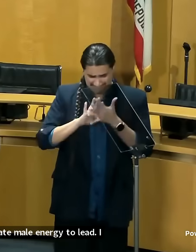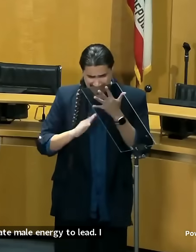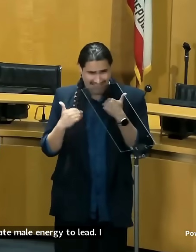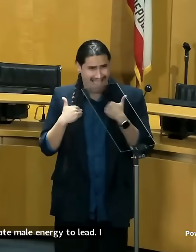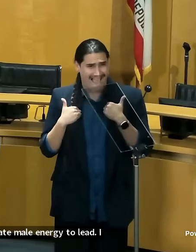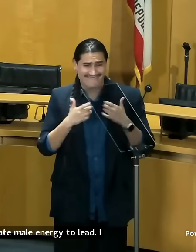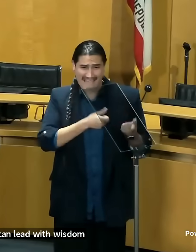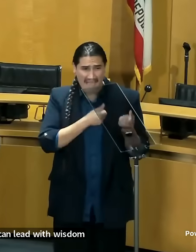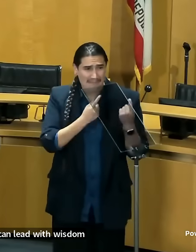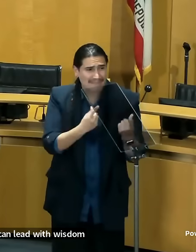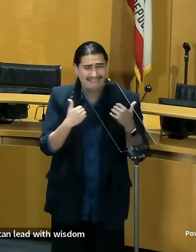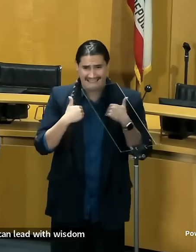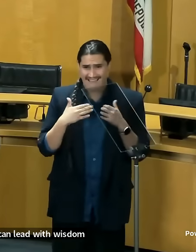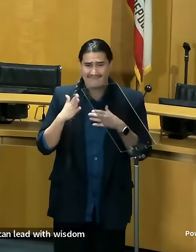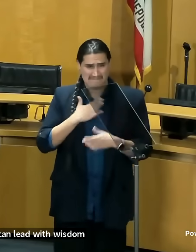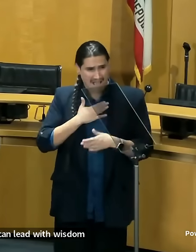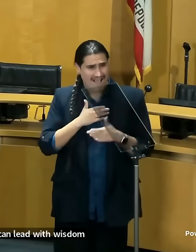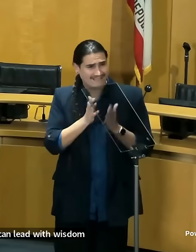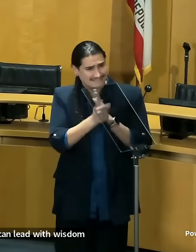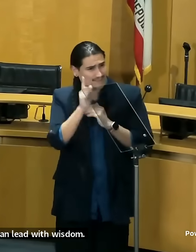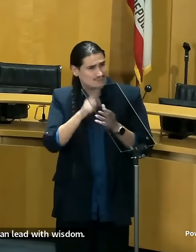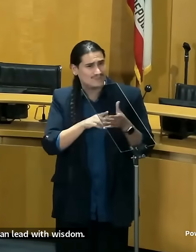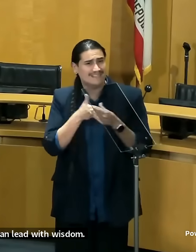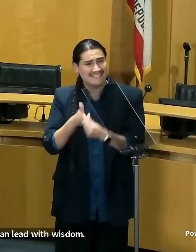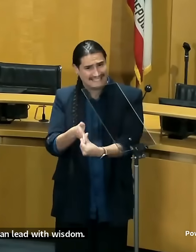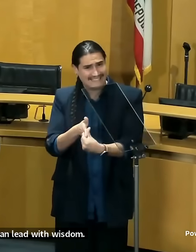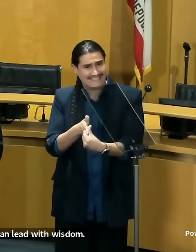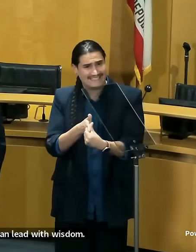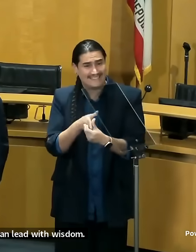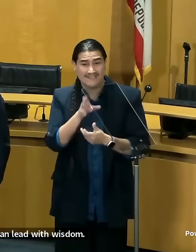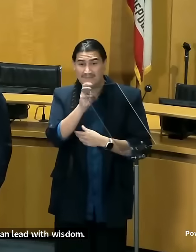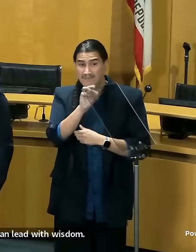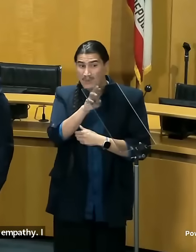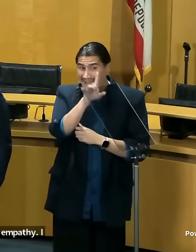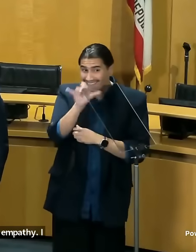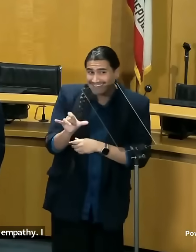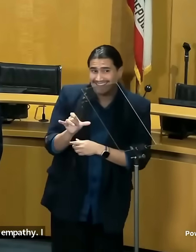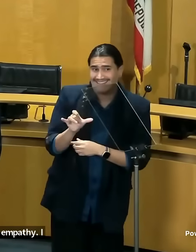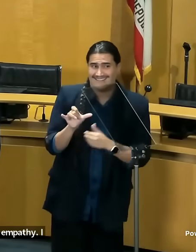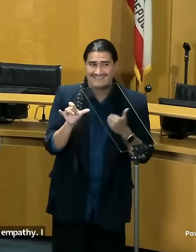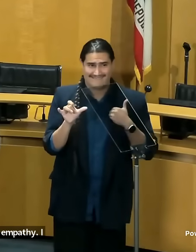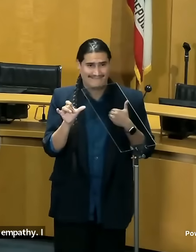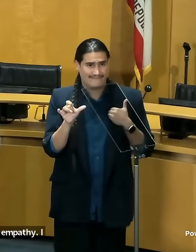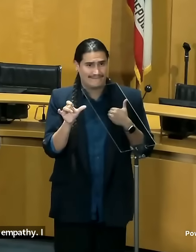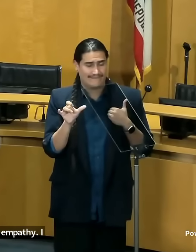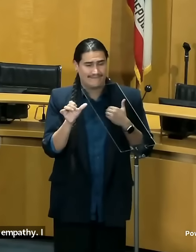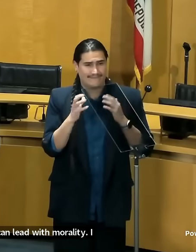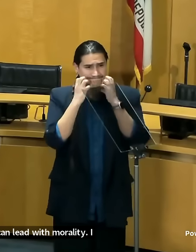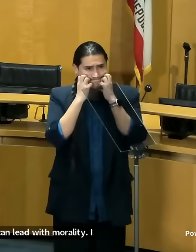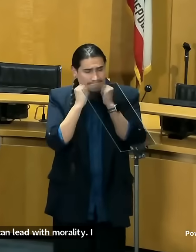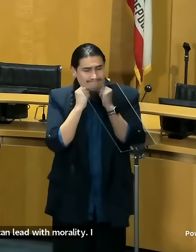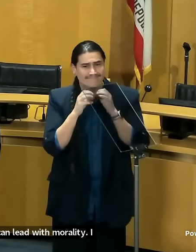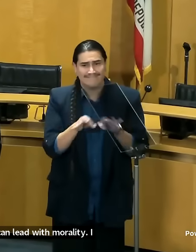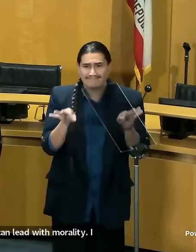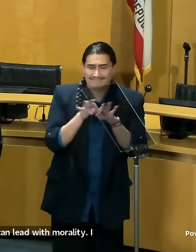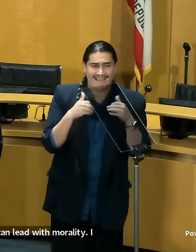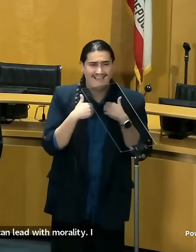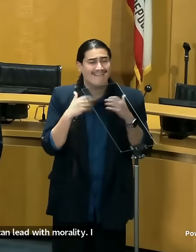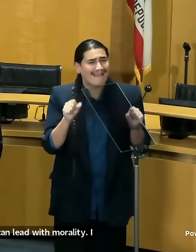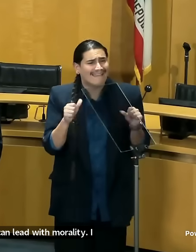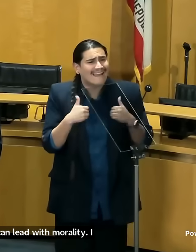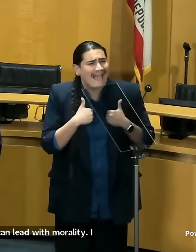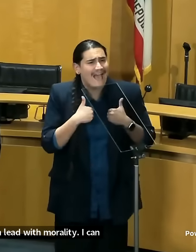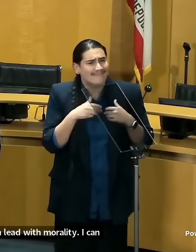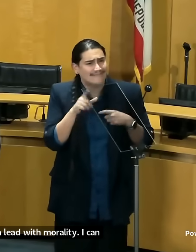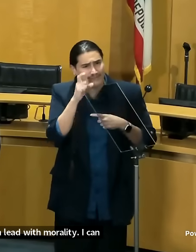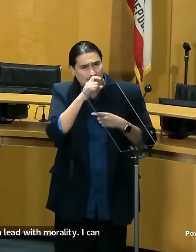with empathy. I can lead with morality. I can have a plushie toy with